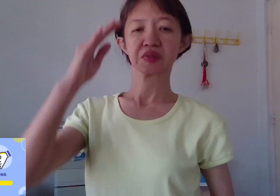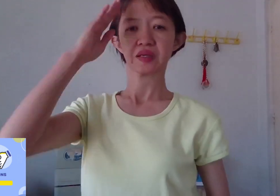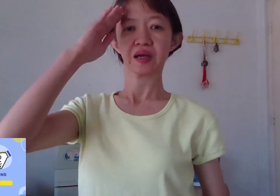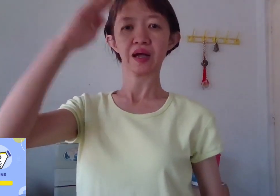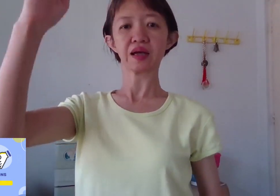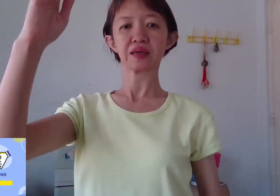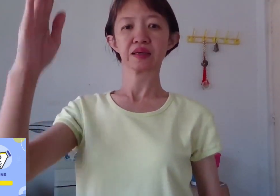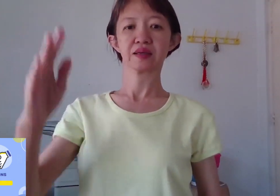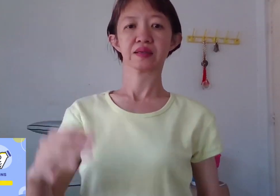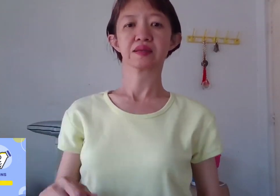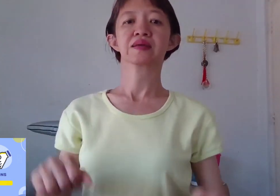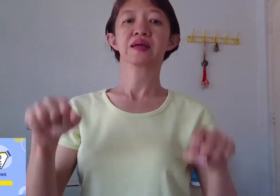Hi,